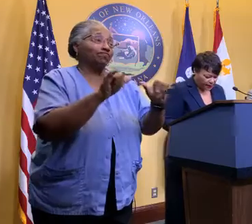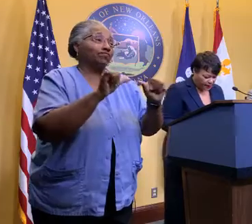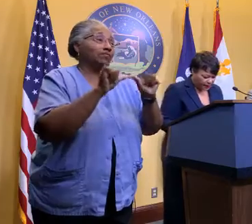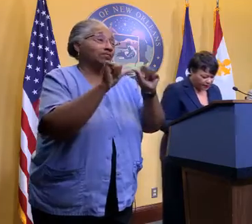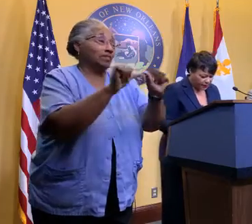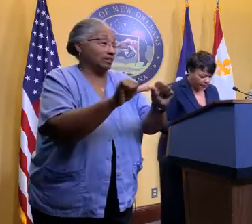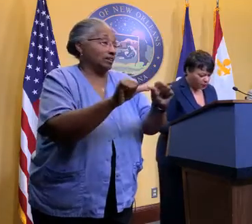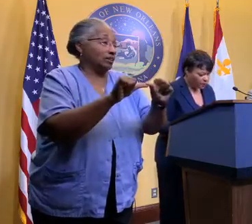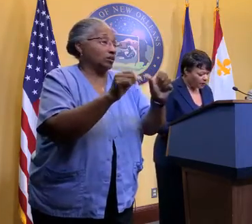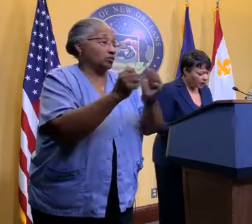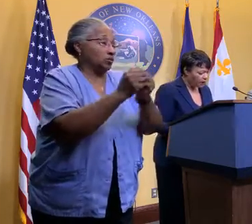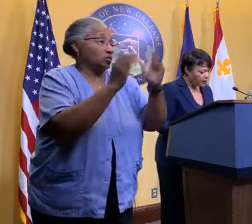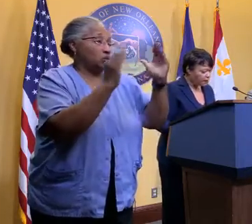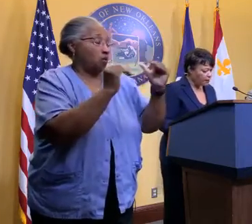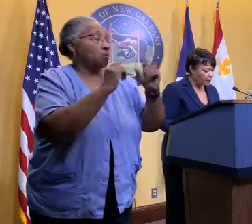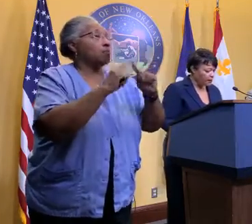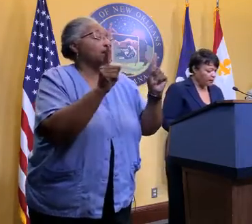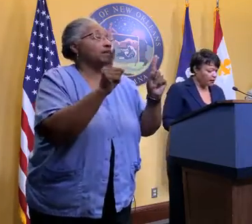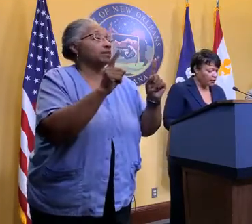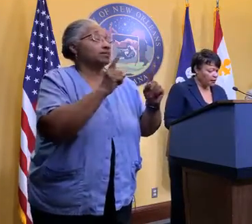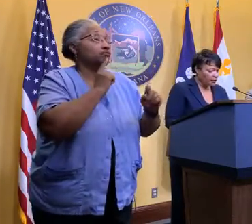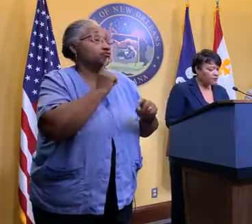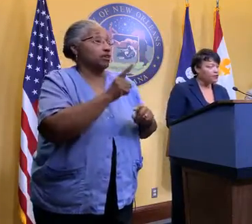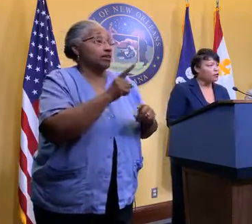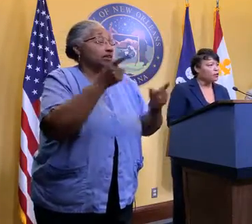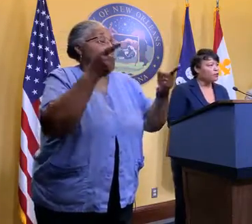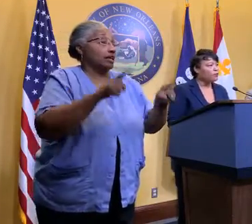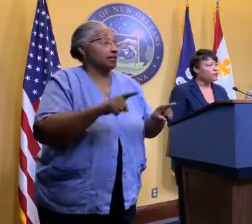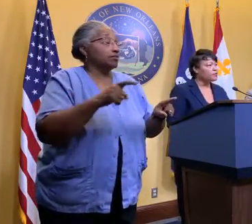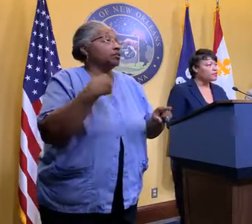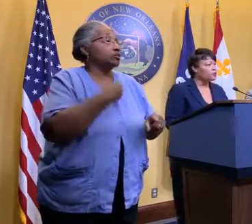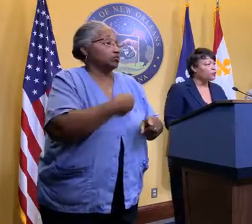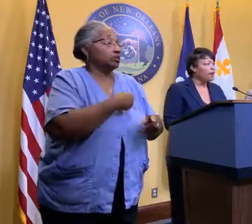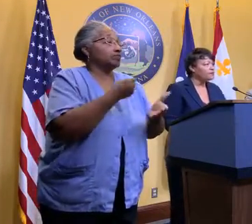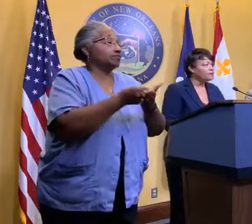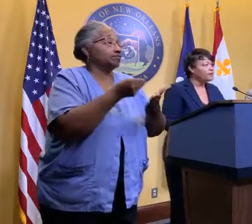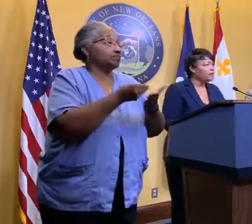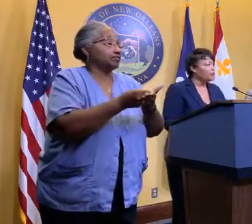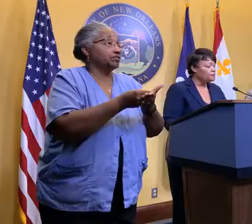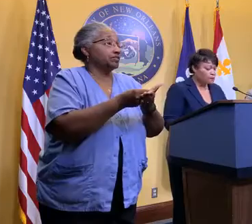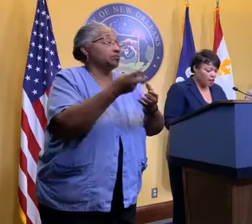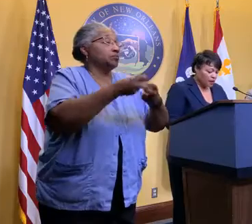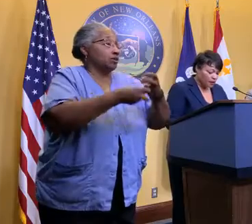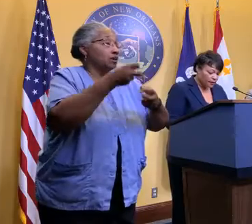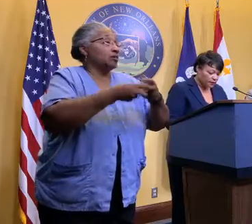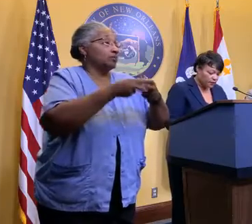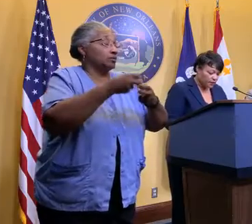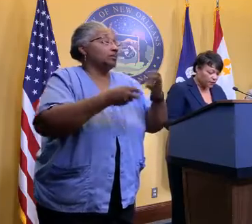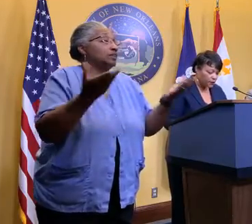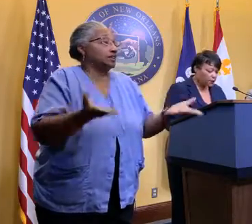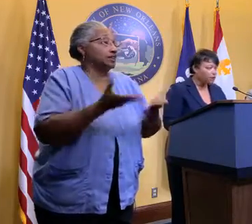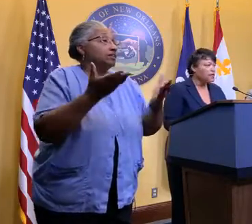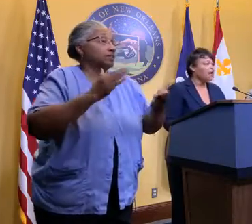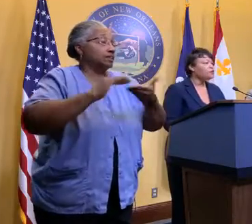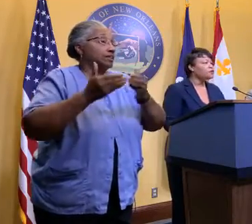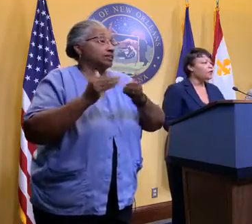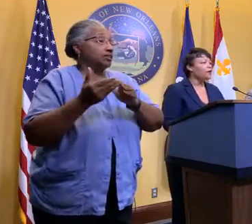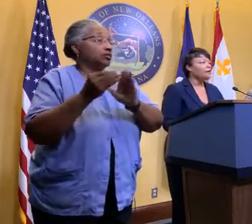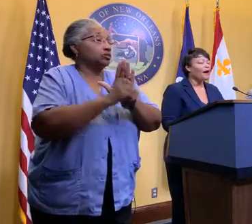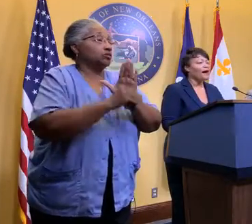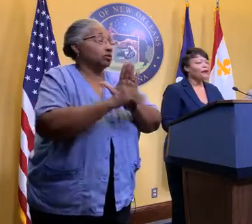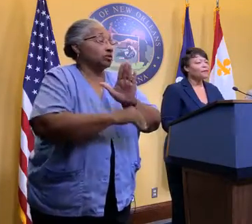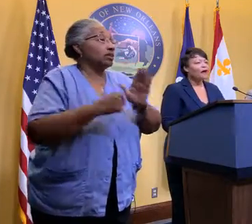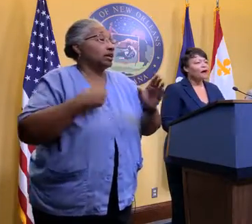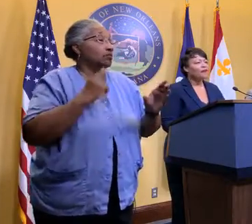the reality is we are in a fiscal crisis here in the city of New Orleans. I